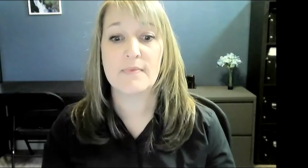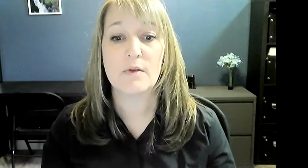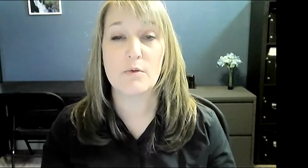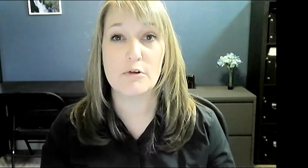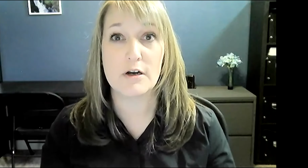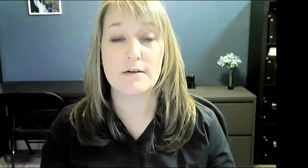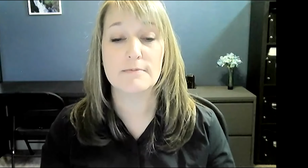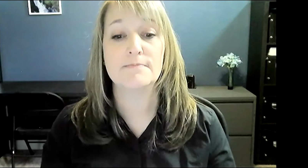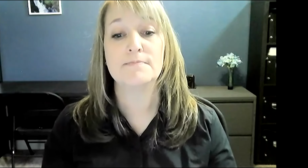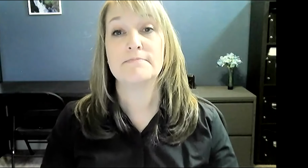or